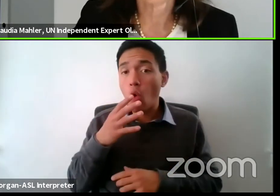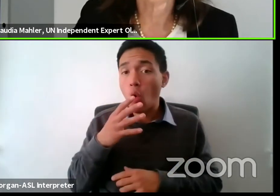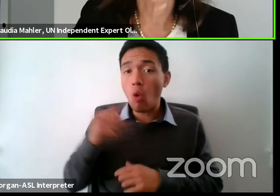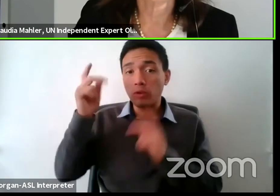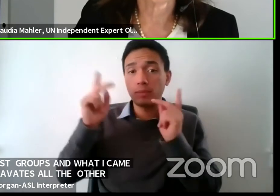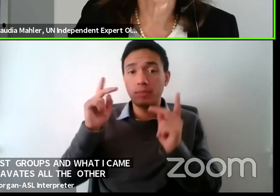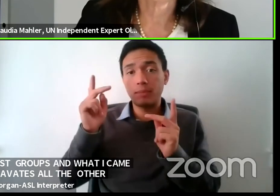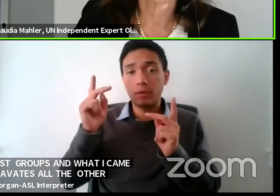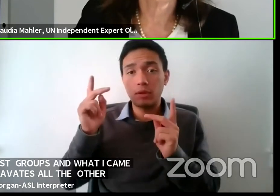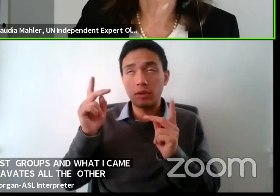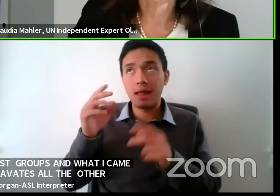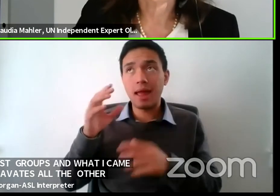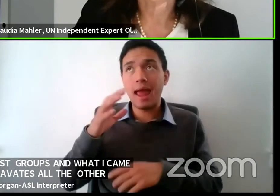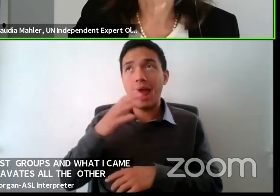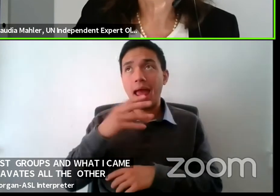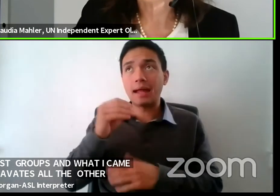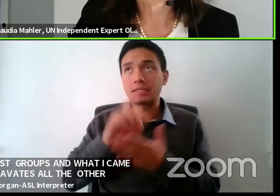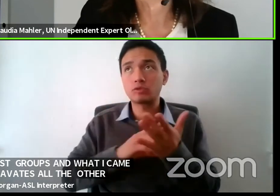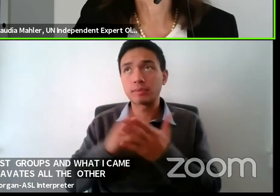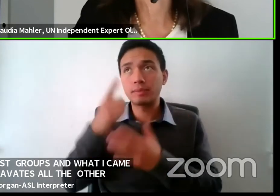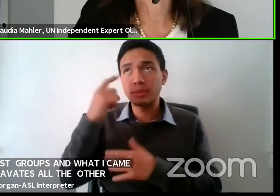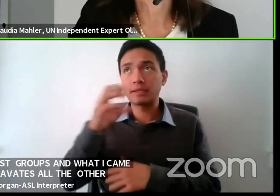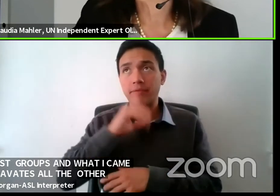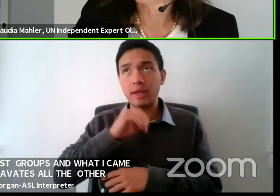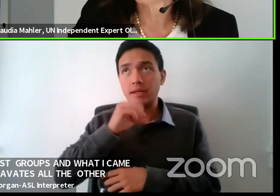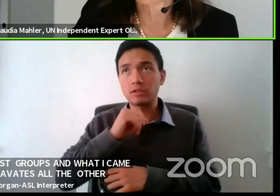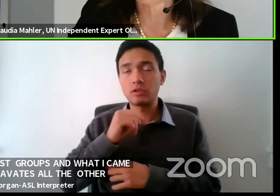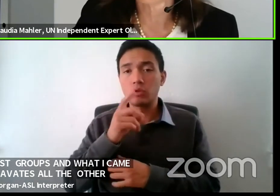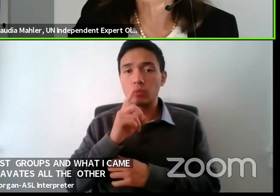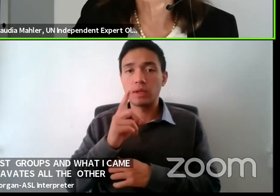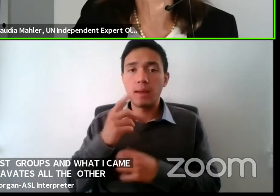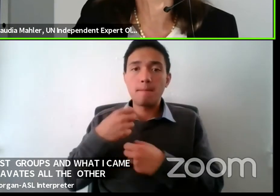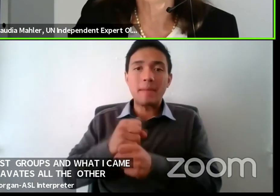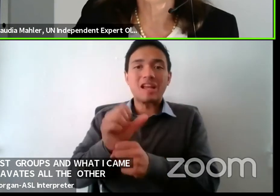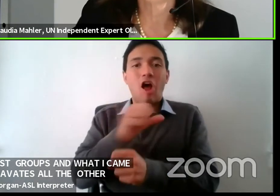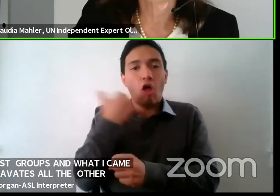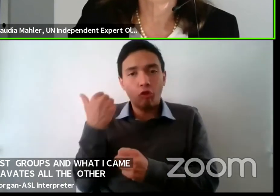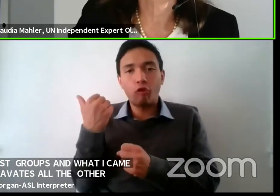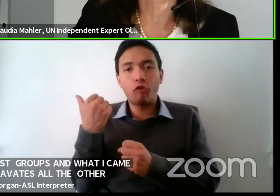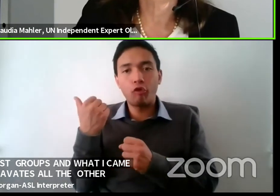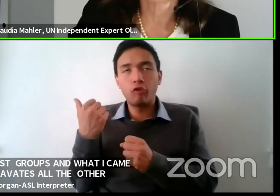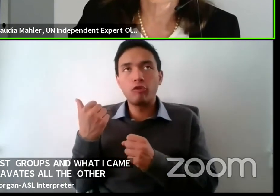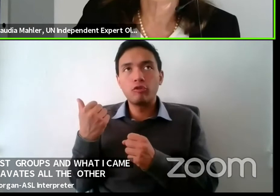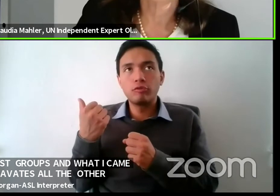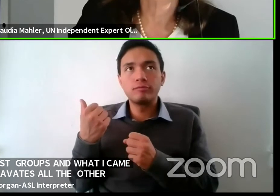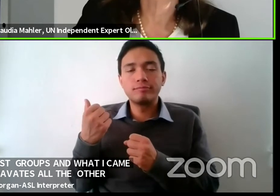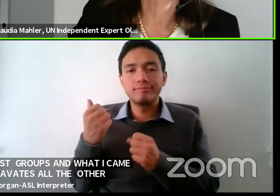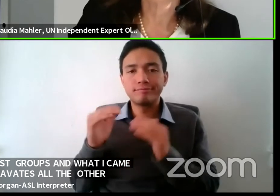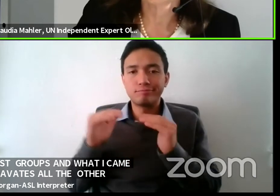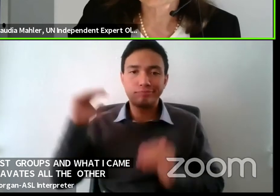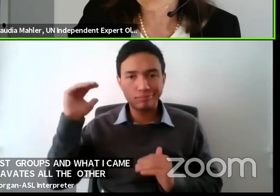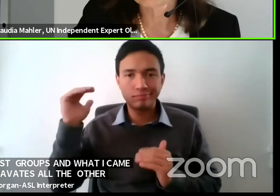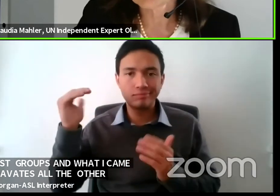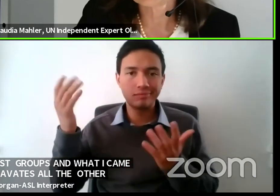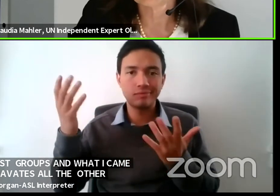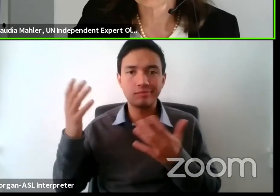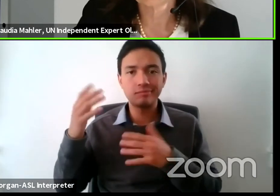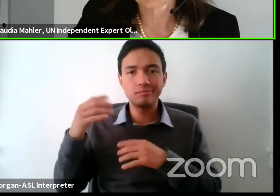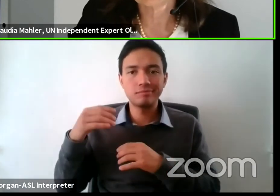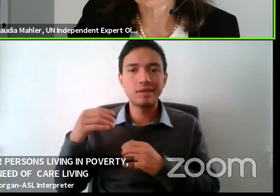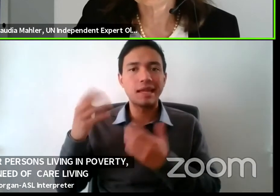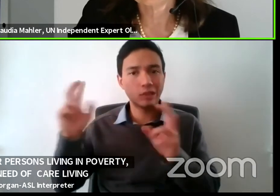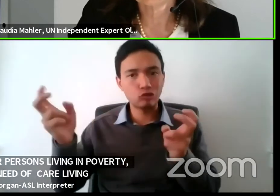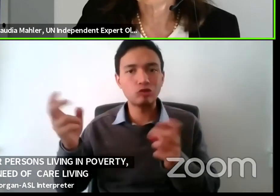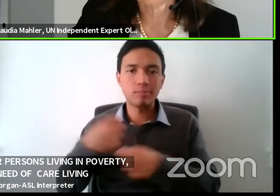inequalities. So especially older persons living in poverty, or older persons in need of care, living in rural areas, we